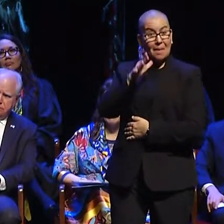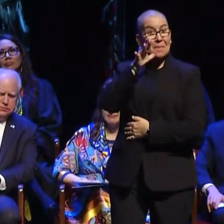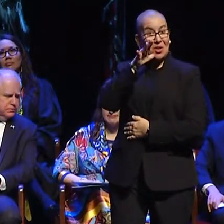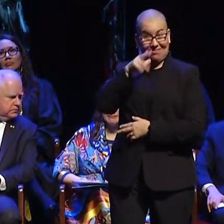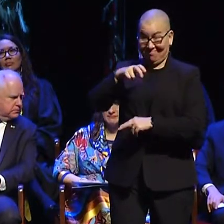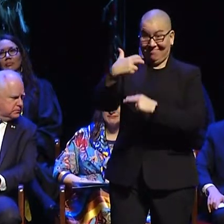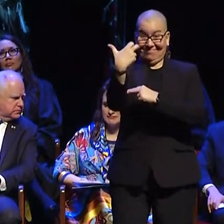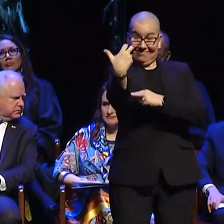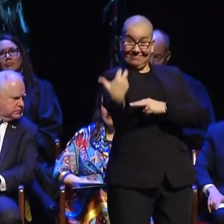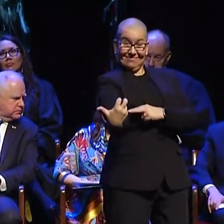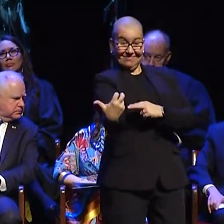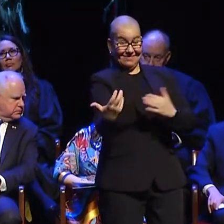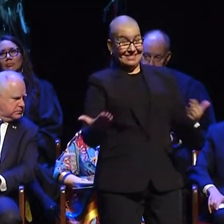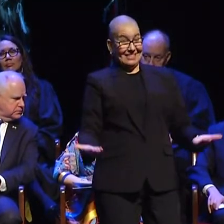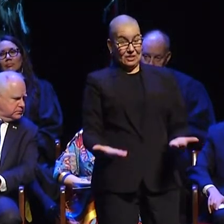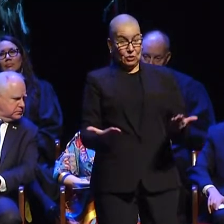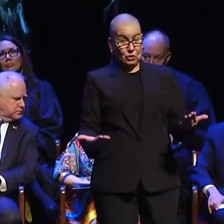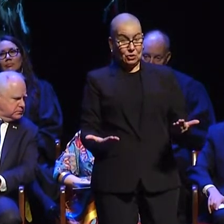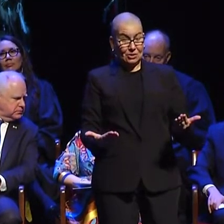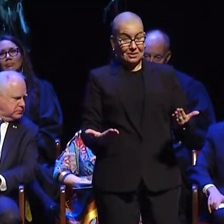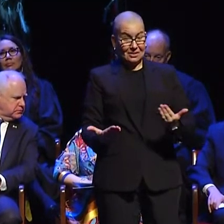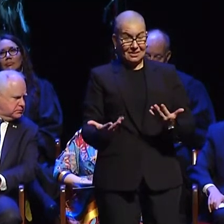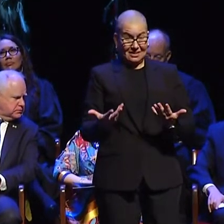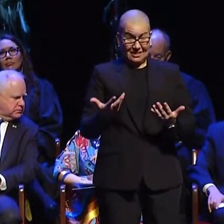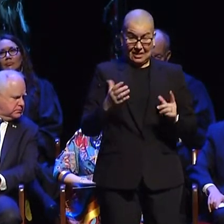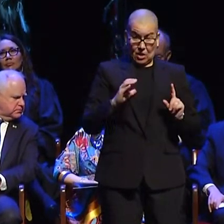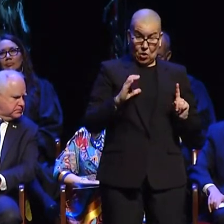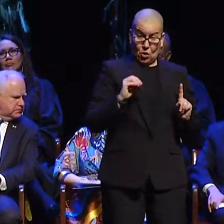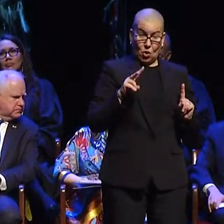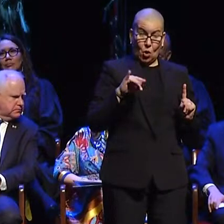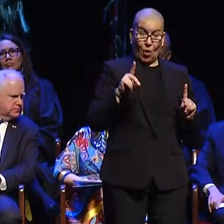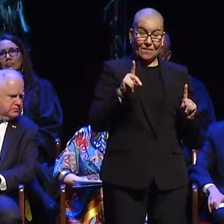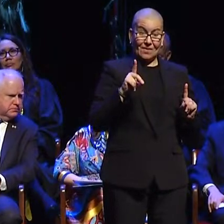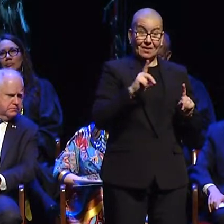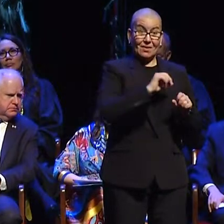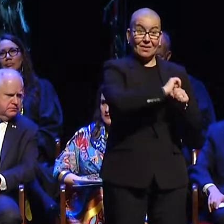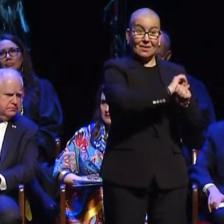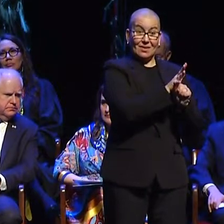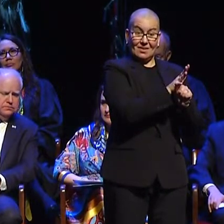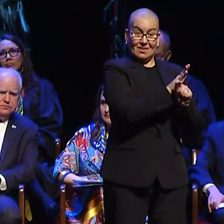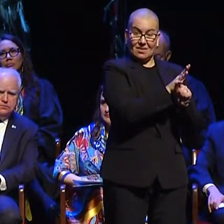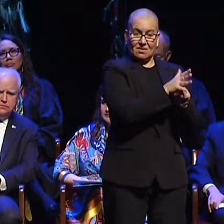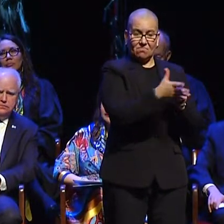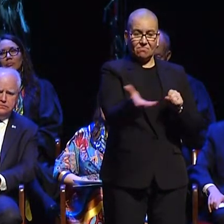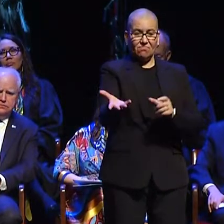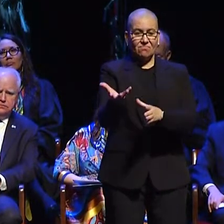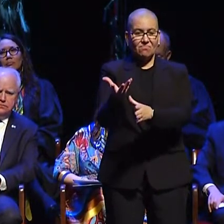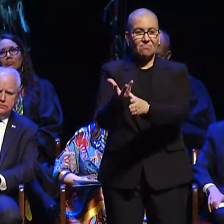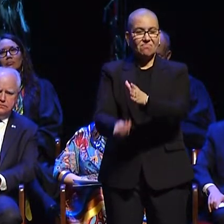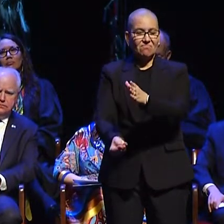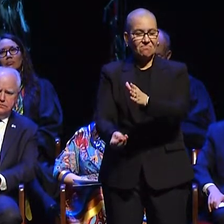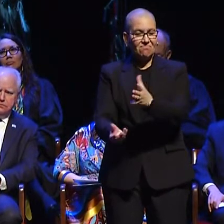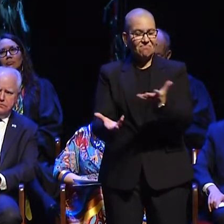And I believe she's still in this audience, even though we have had to say goodbye to her in this earthly place.